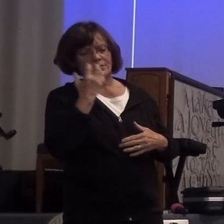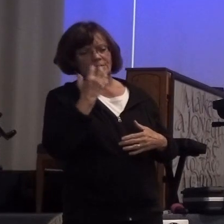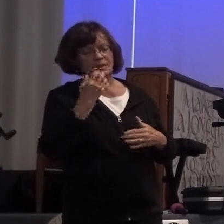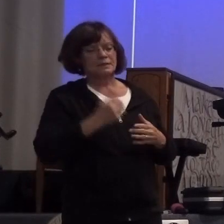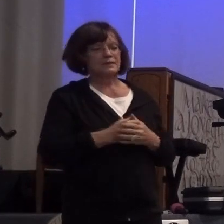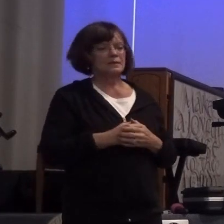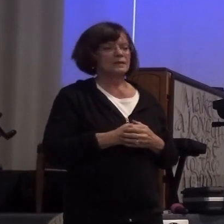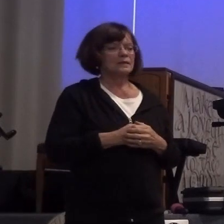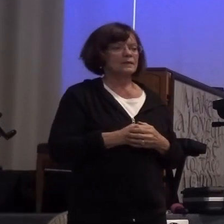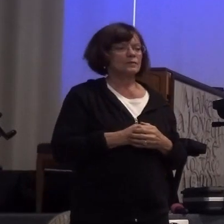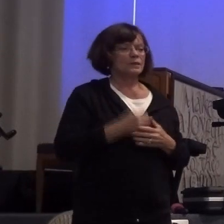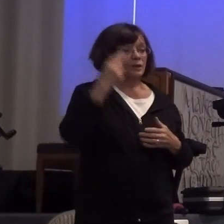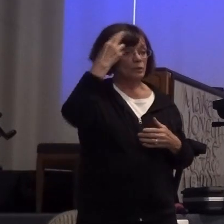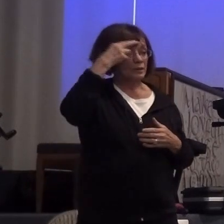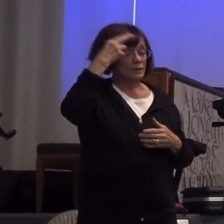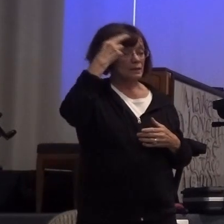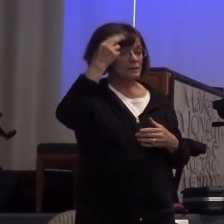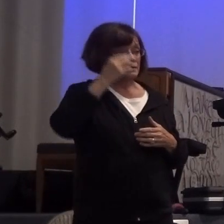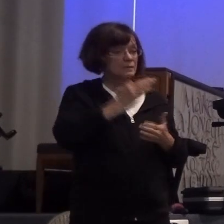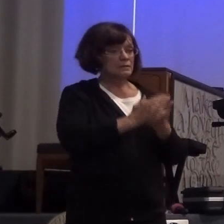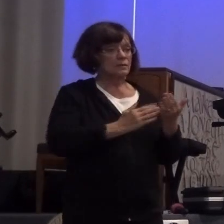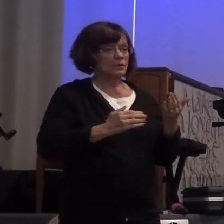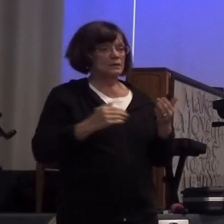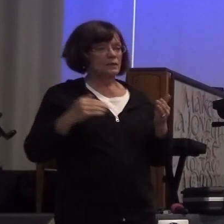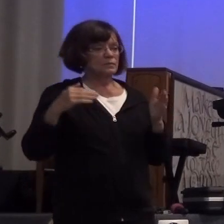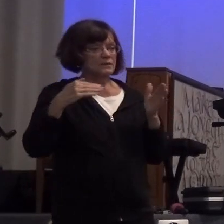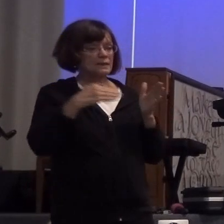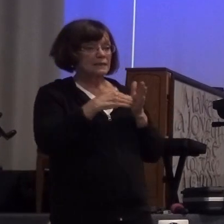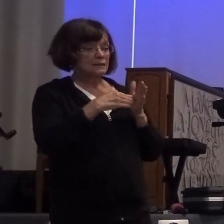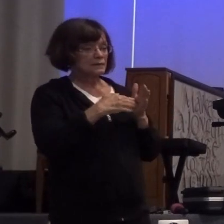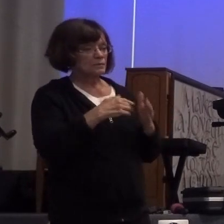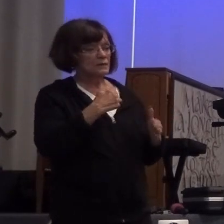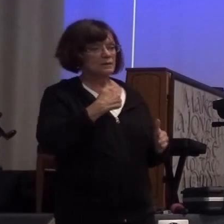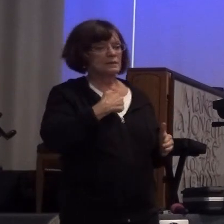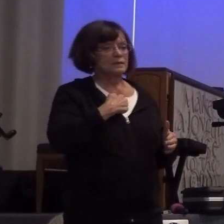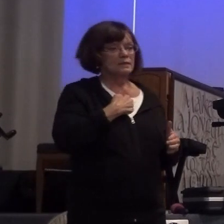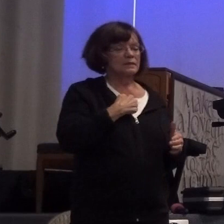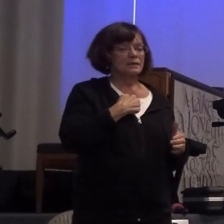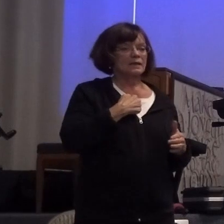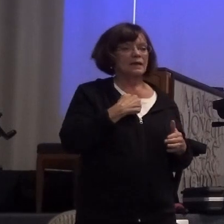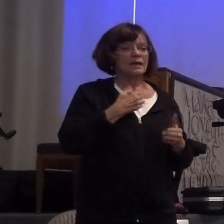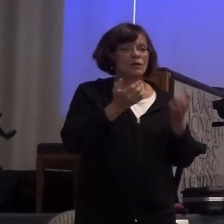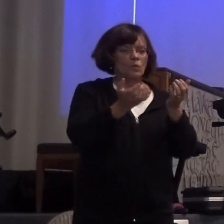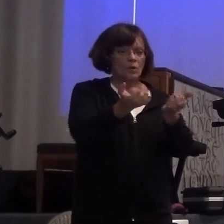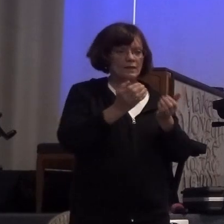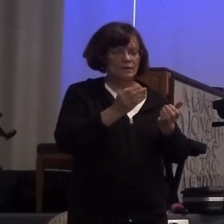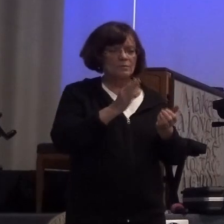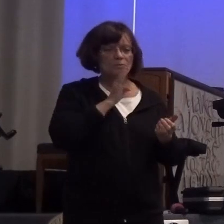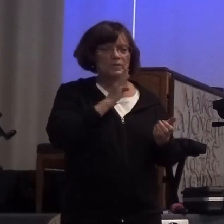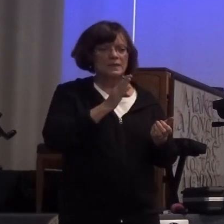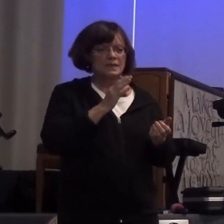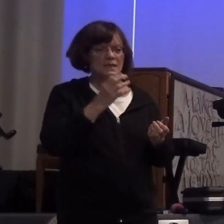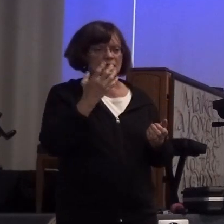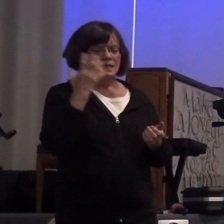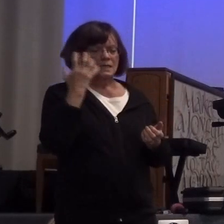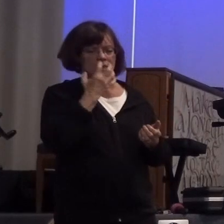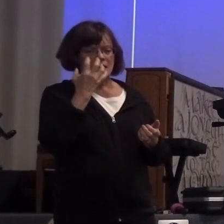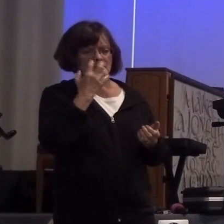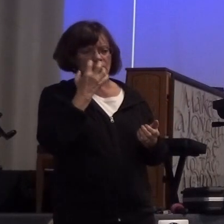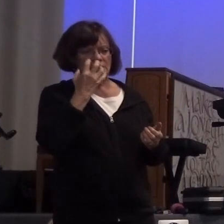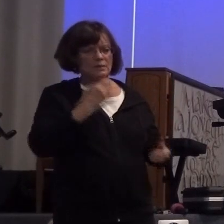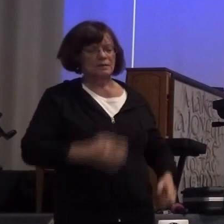sometimes I even realize when I have someone come against me or sin against me in a sense that I want to be angry because it's kind of mine to